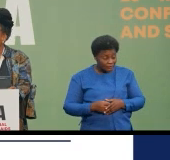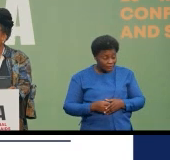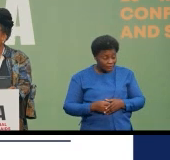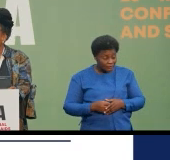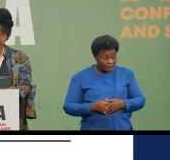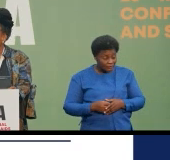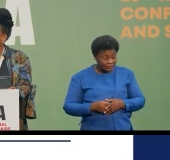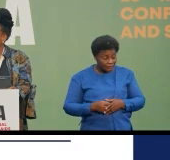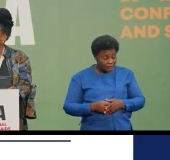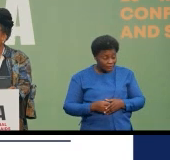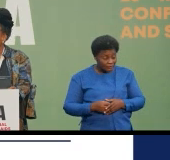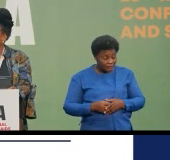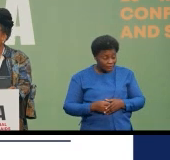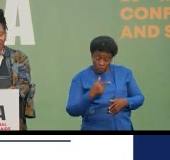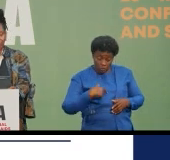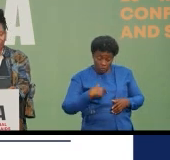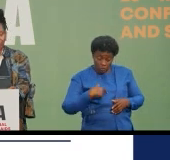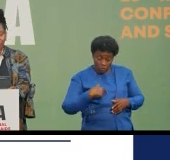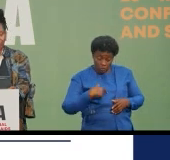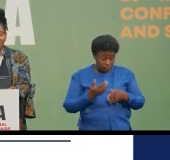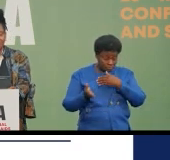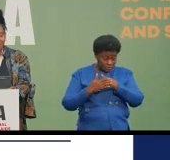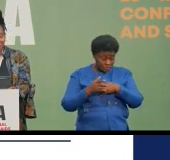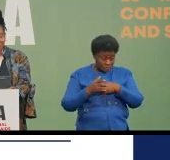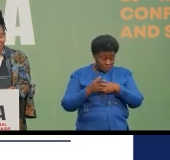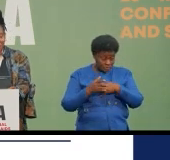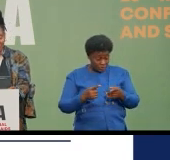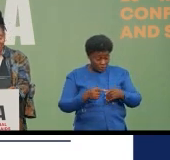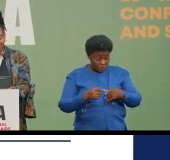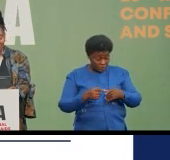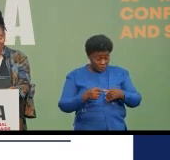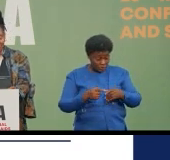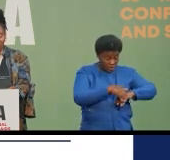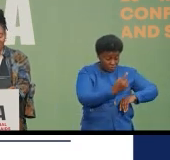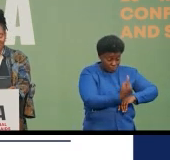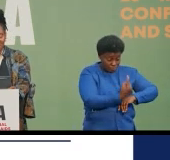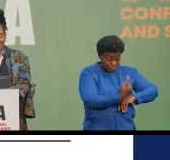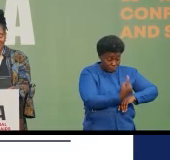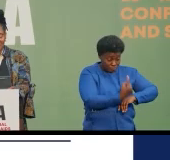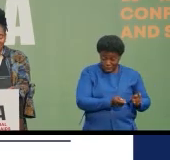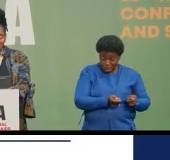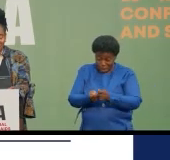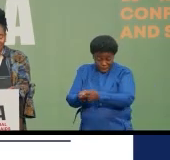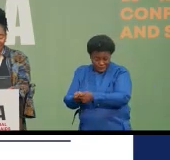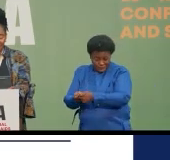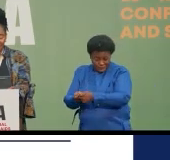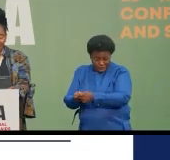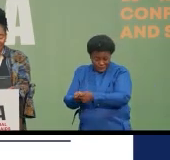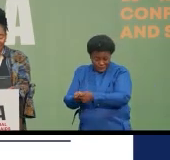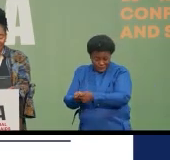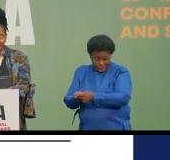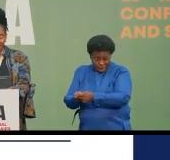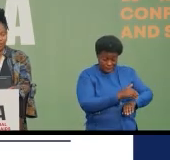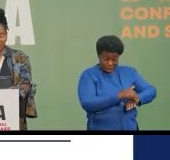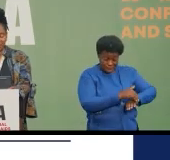we all know. One size does not fit all. A one-size-fits-all approach is no